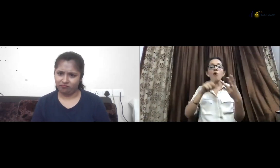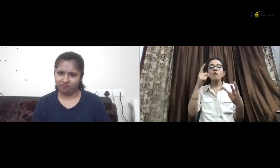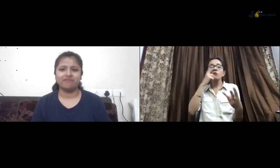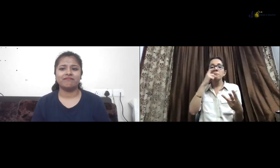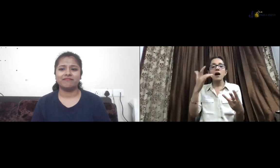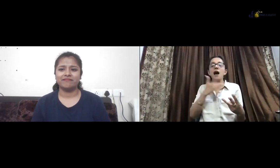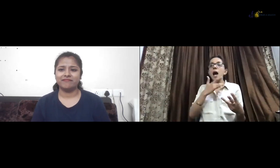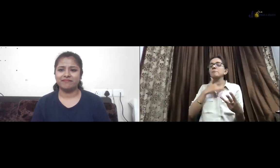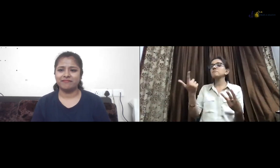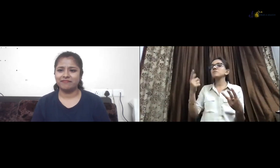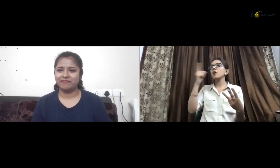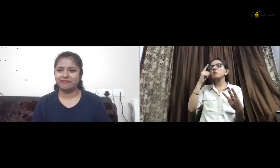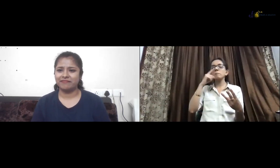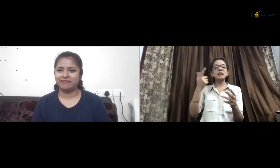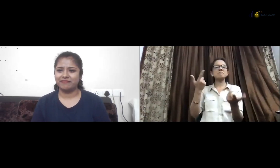drive well.